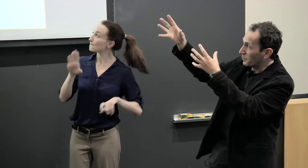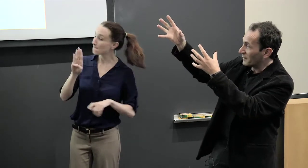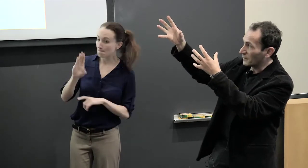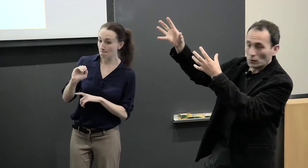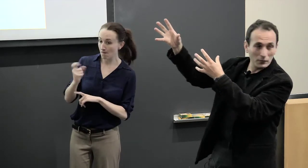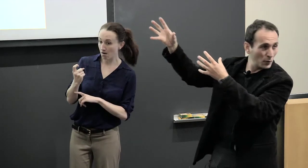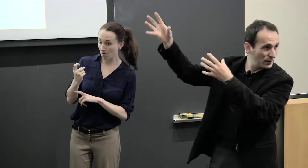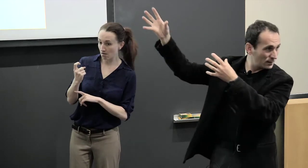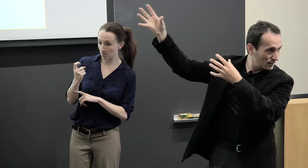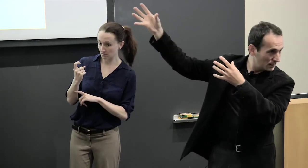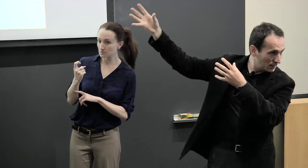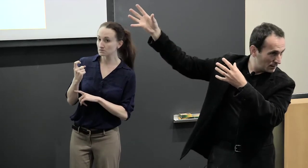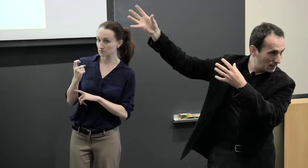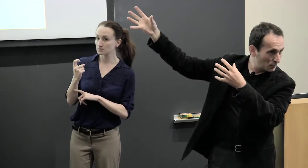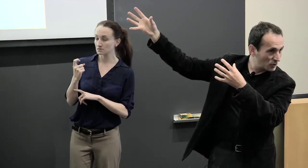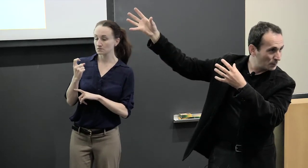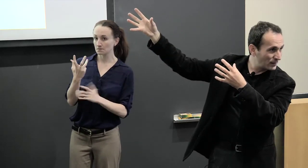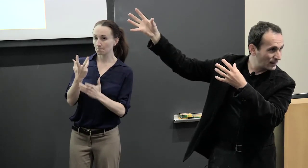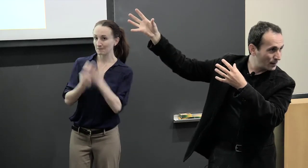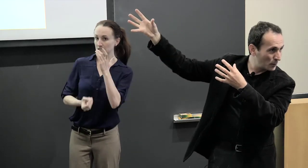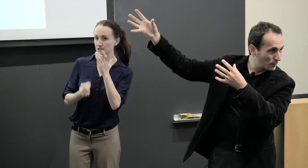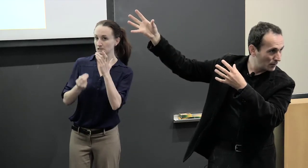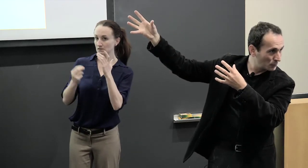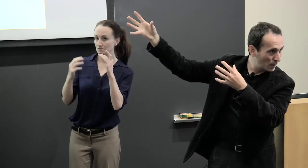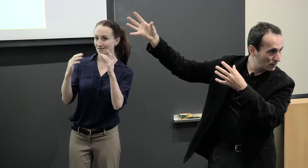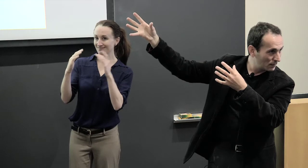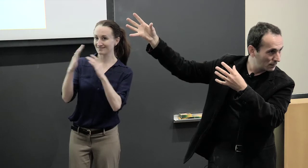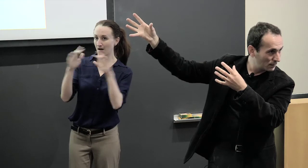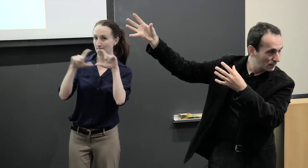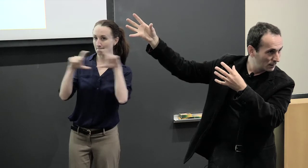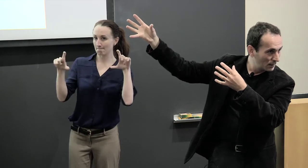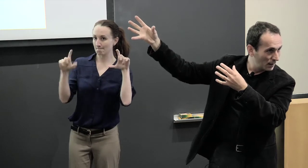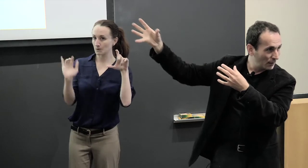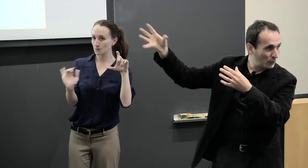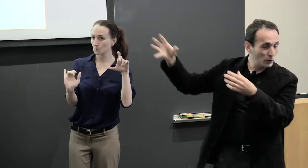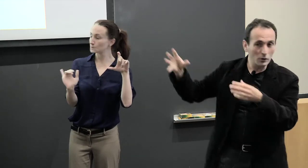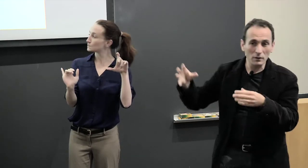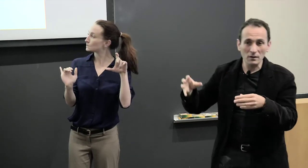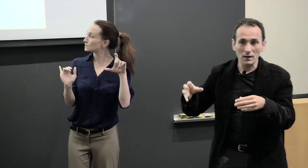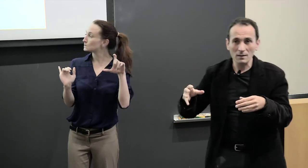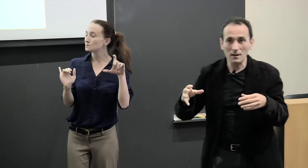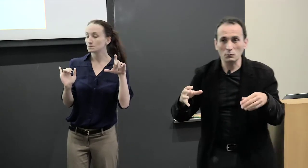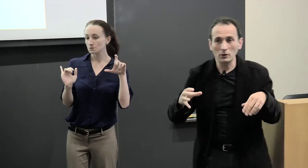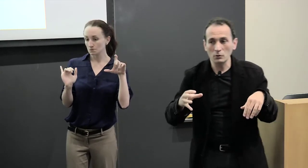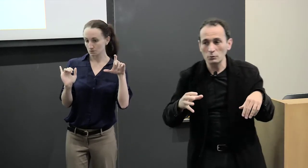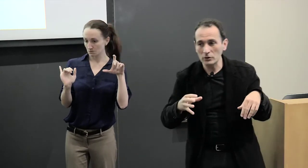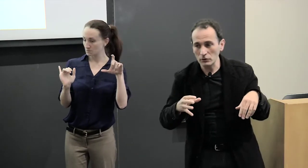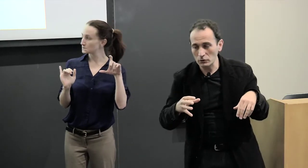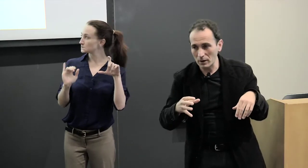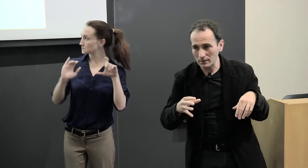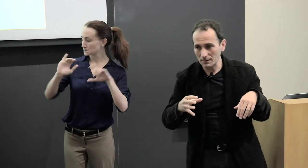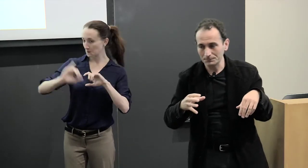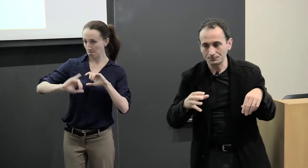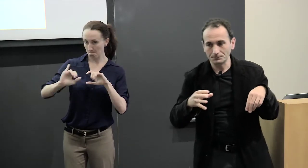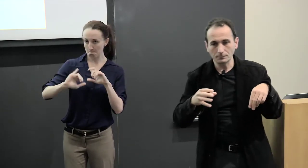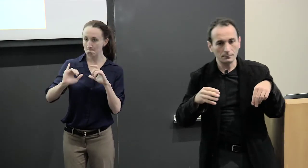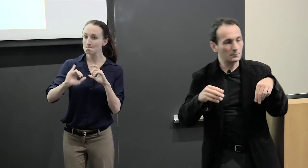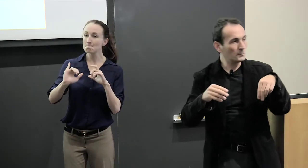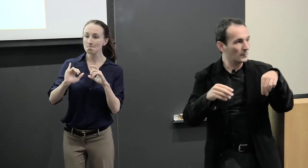part is a missing verb phrase in the top example as well. And so you could think that we're going to